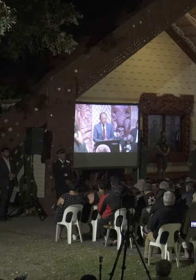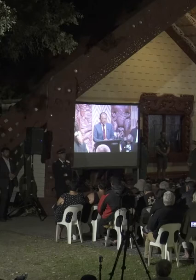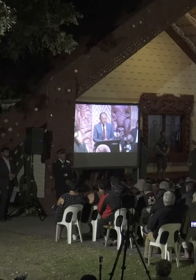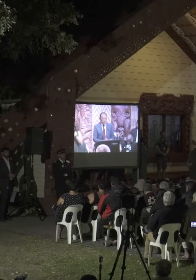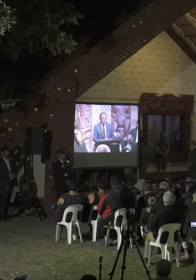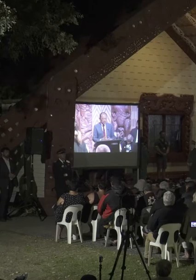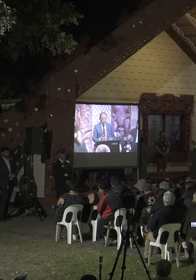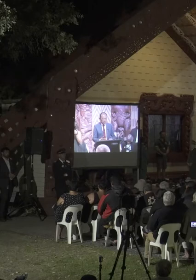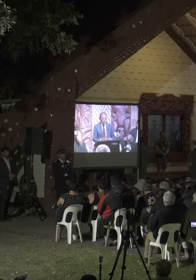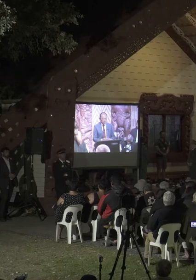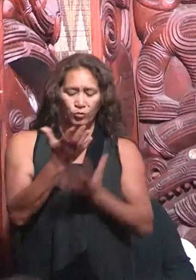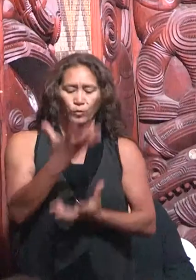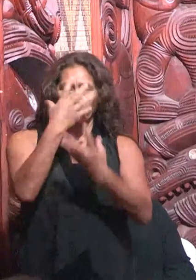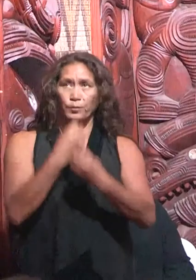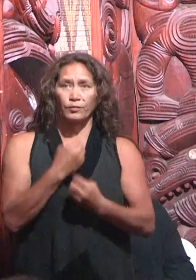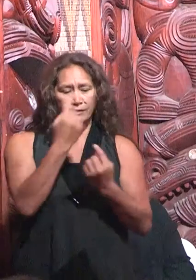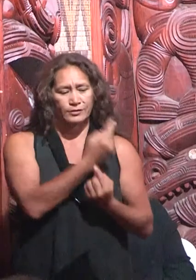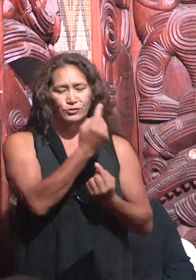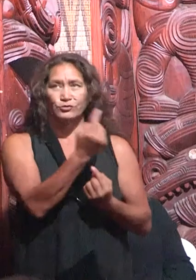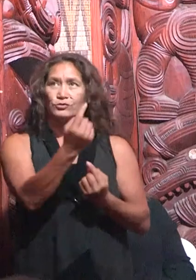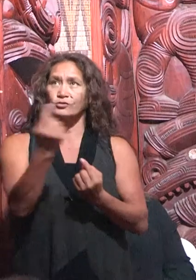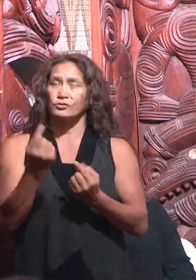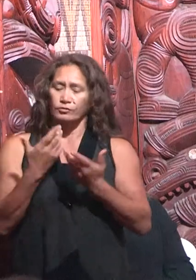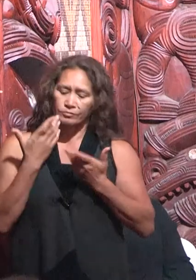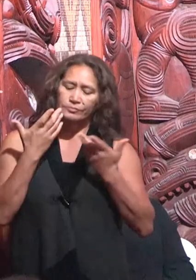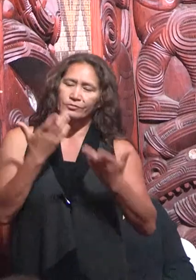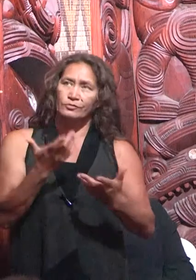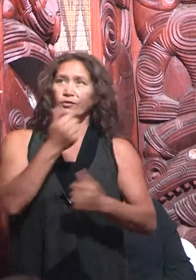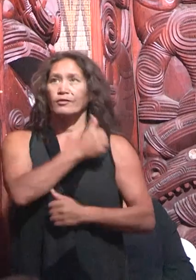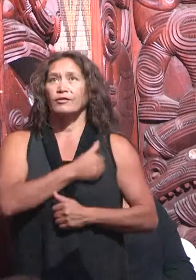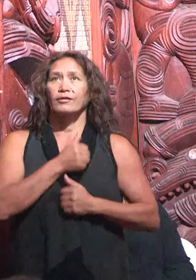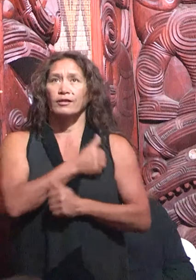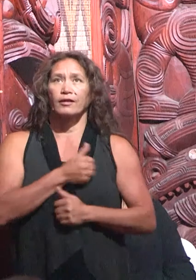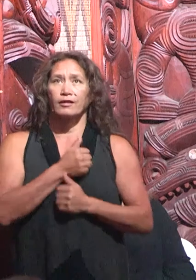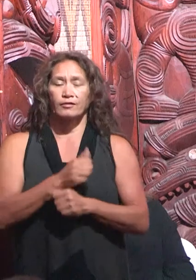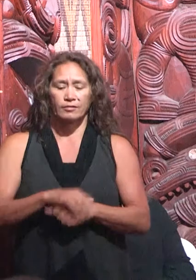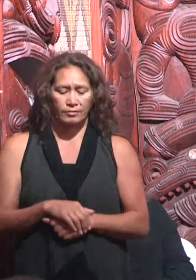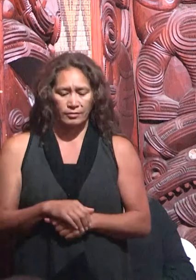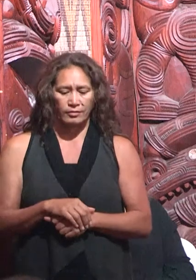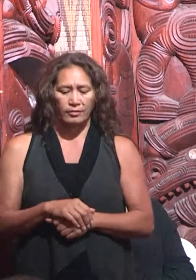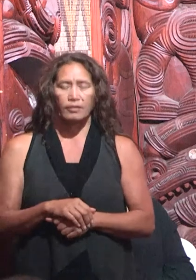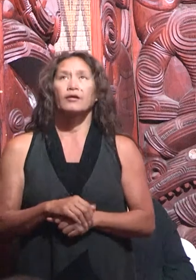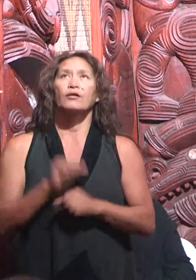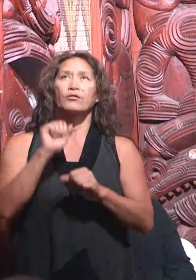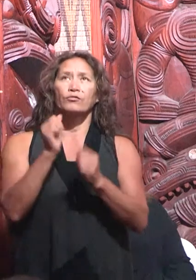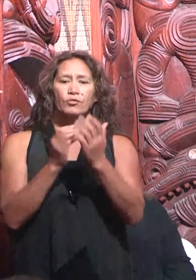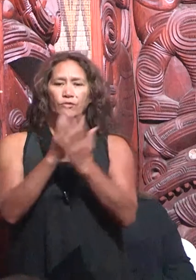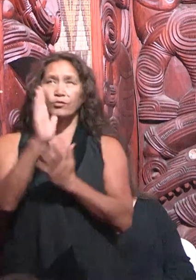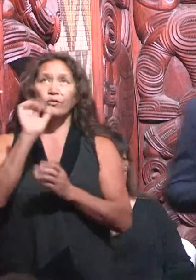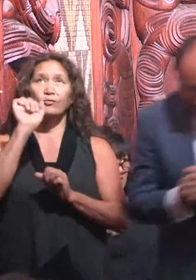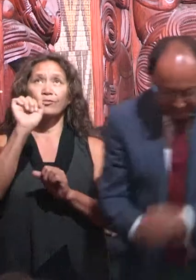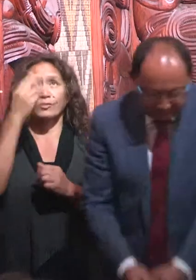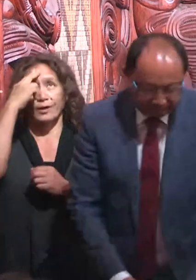us. Give us the strength to show love to each and every one of us. Mama te whaka kloria tu ingo tapu, amini.